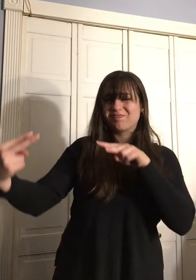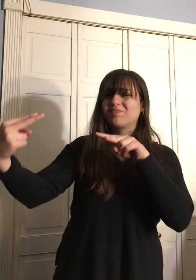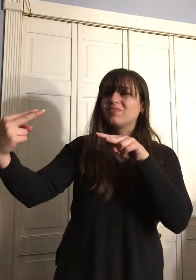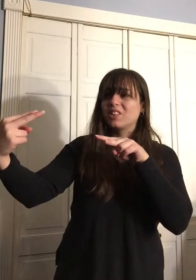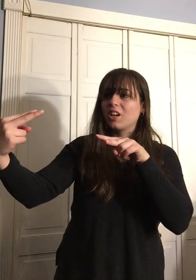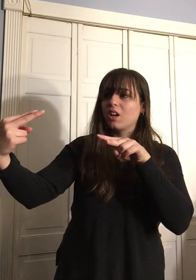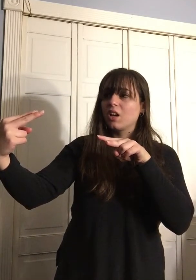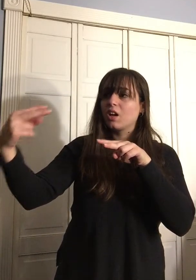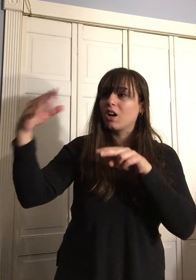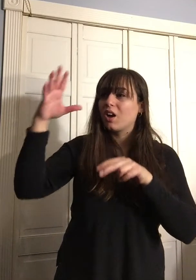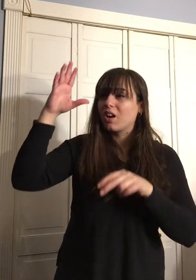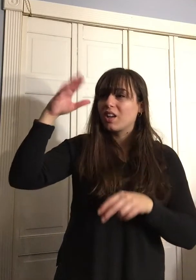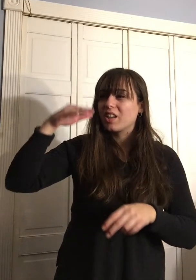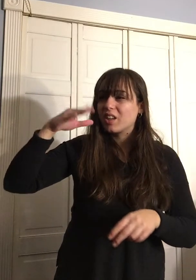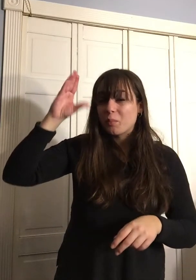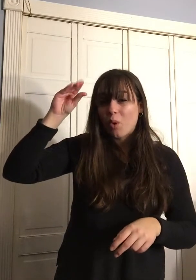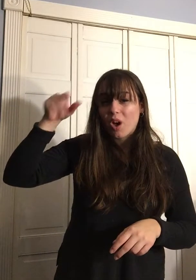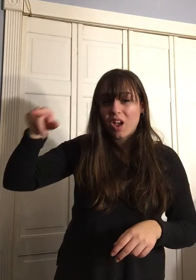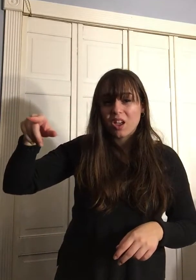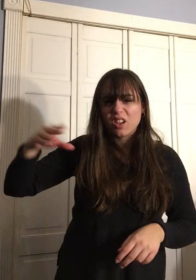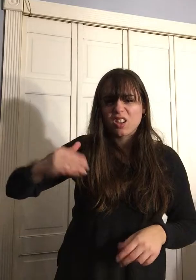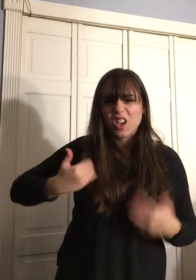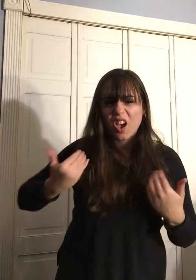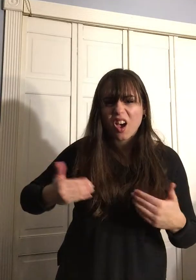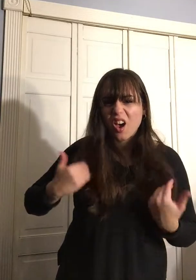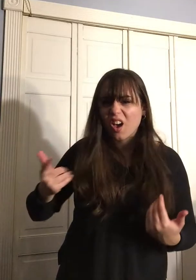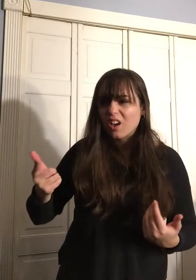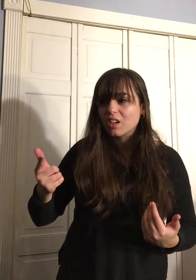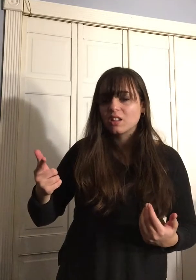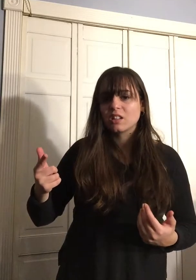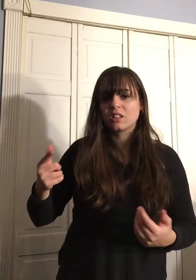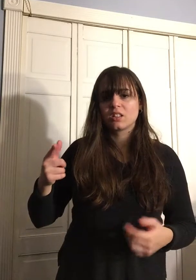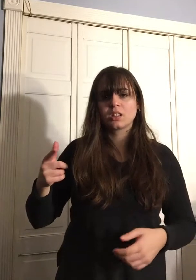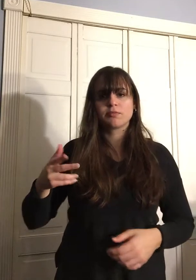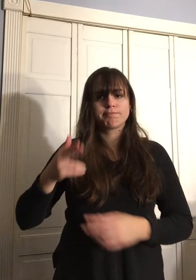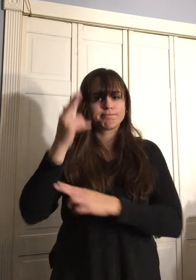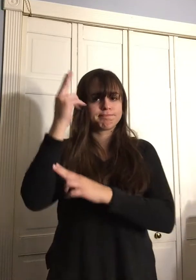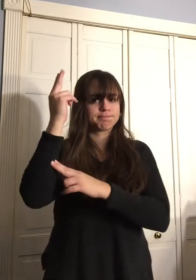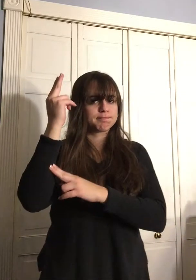stubborn, towards a trained soldier with a gun. I looked at his eyes.